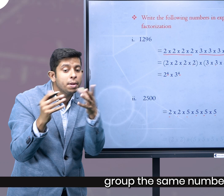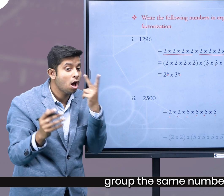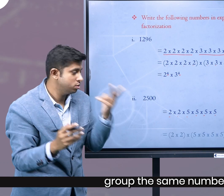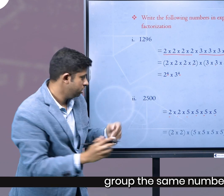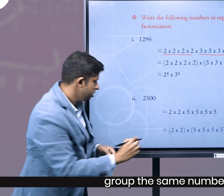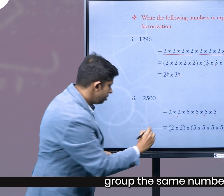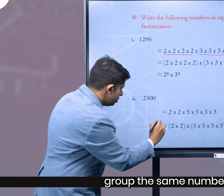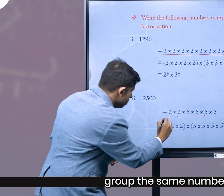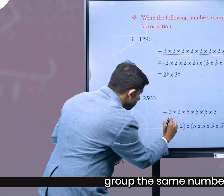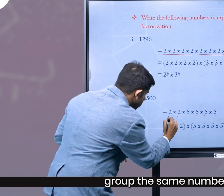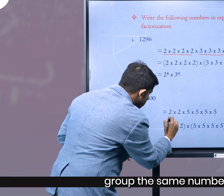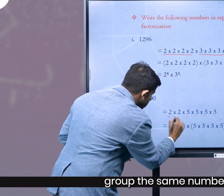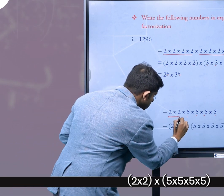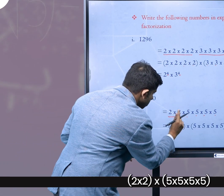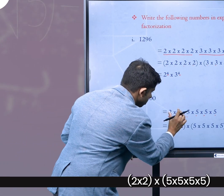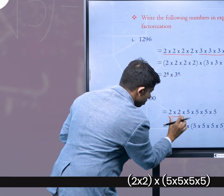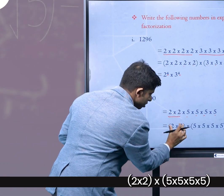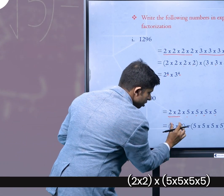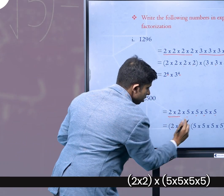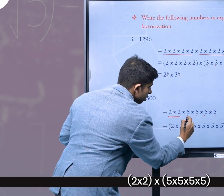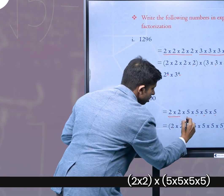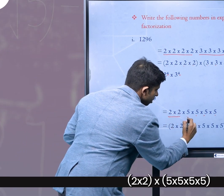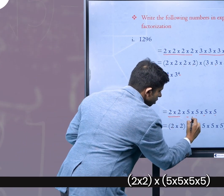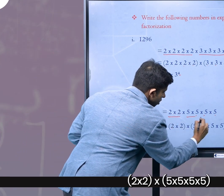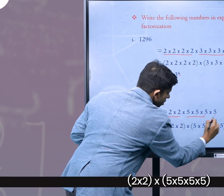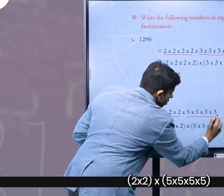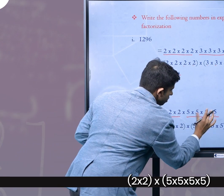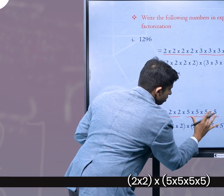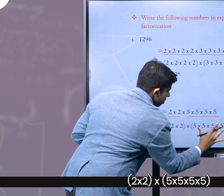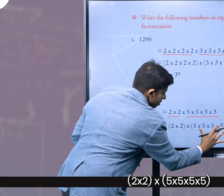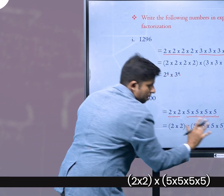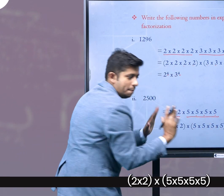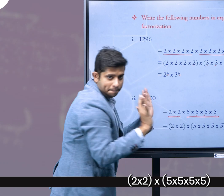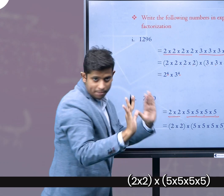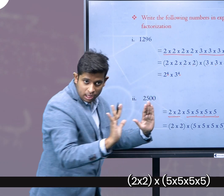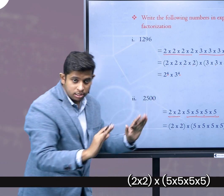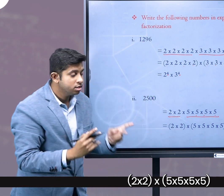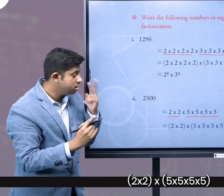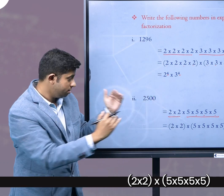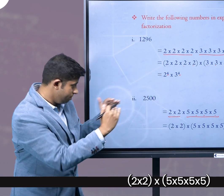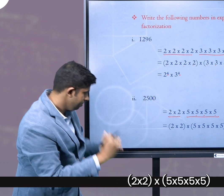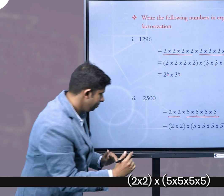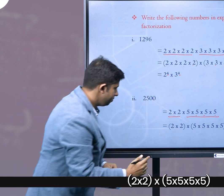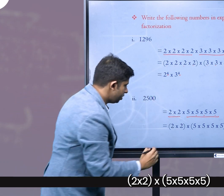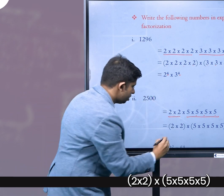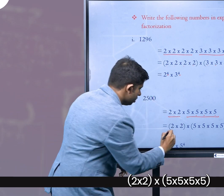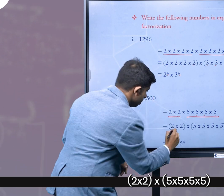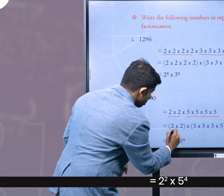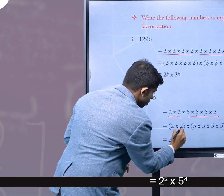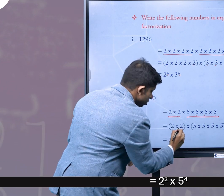Group the same numbers 2 into 2 into 5 into 5 into 5 into 5, which is equal